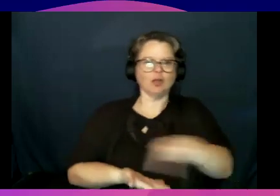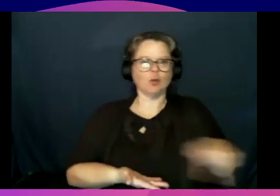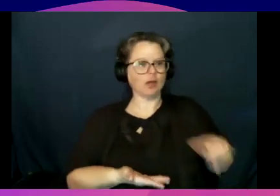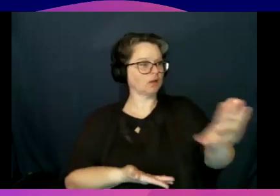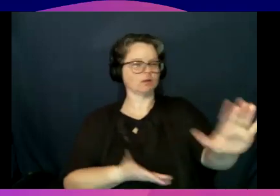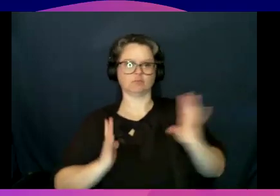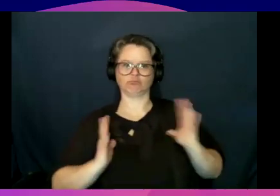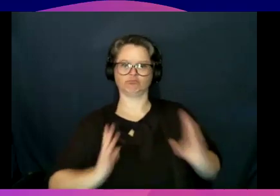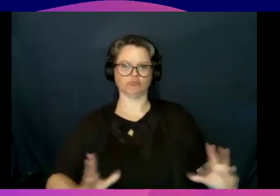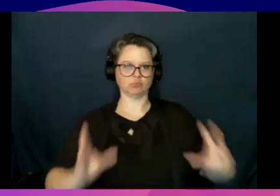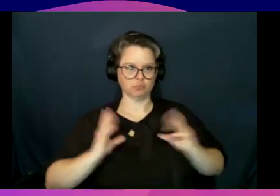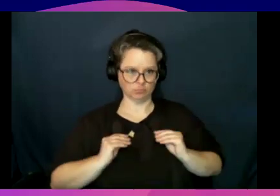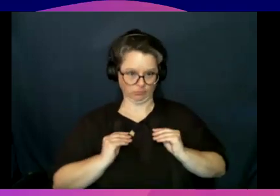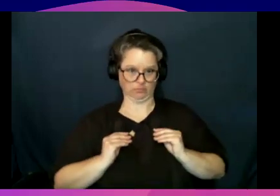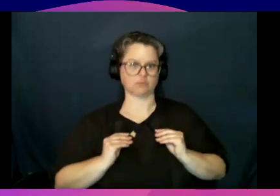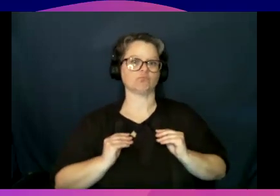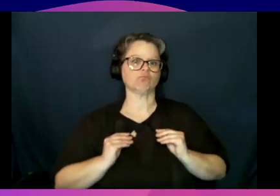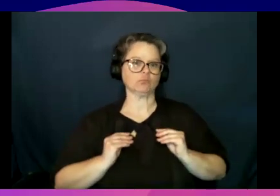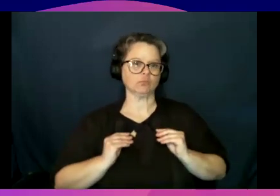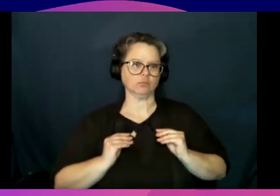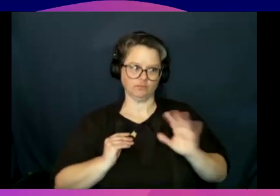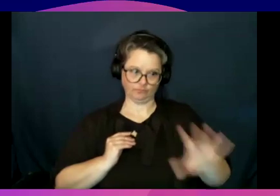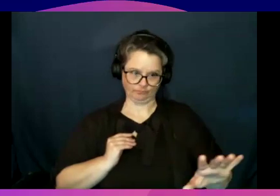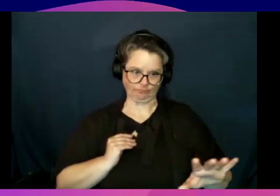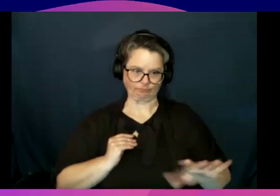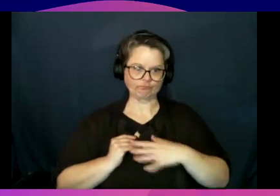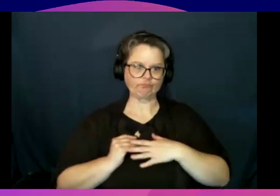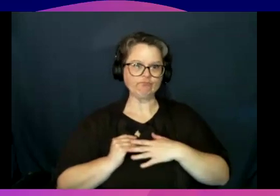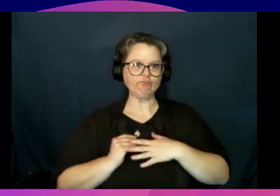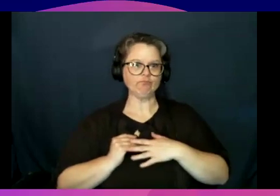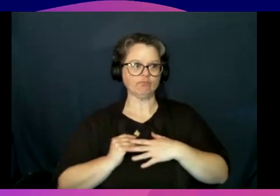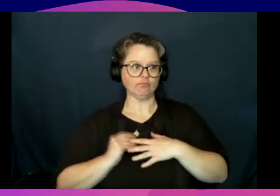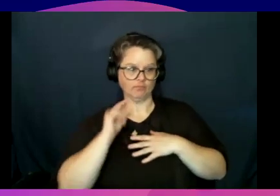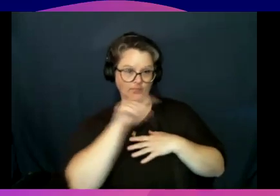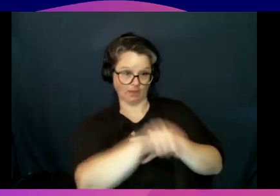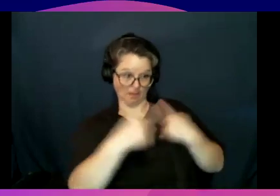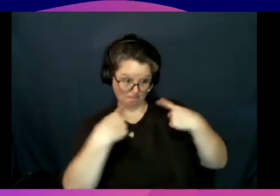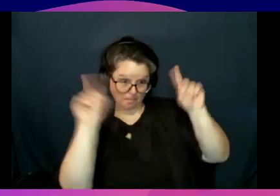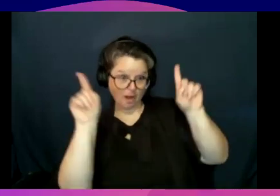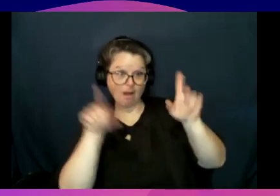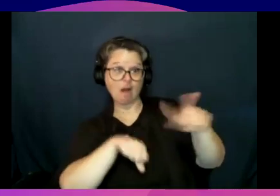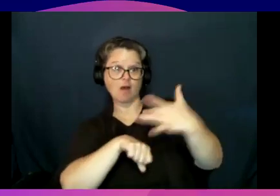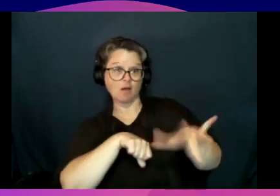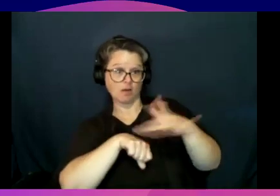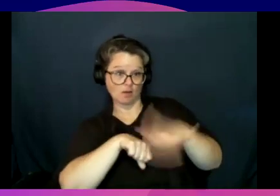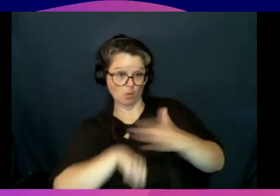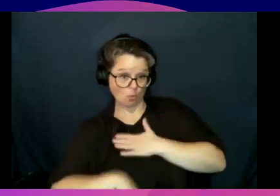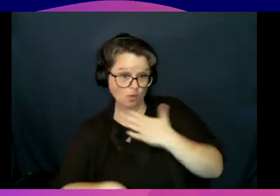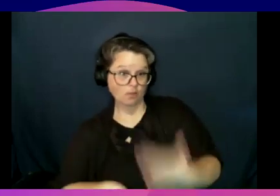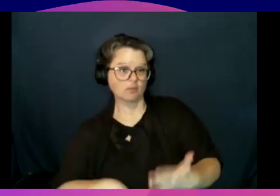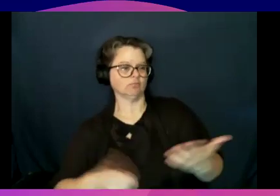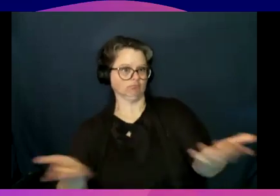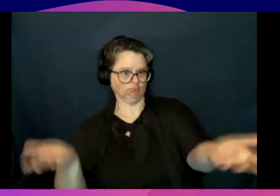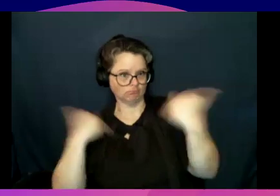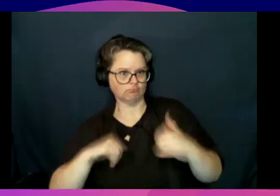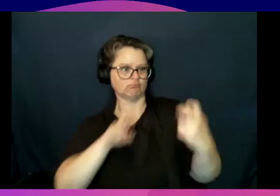nervous system that pause to kind of catch up and ready itself for a potential